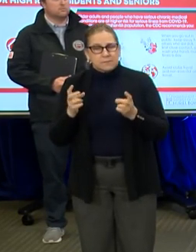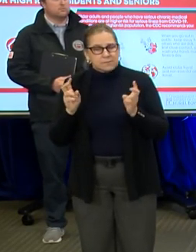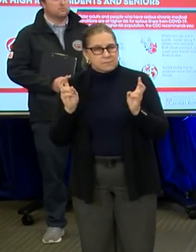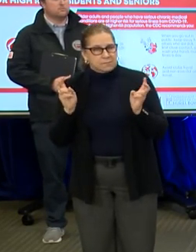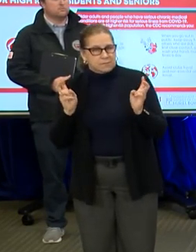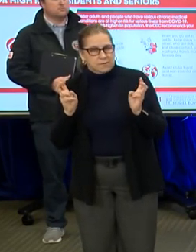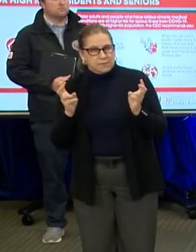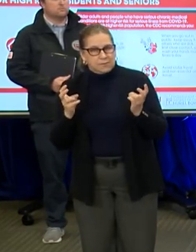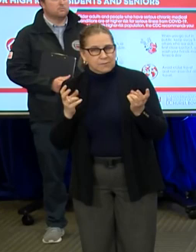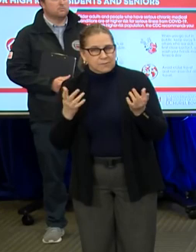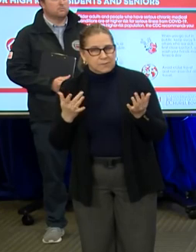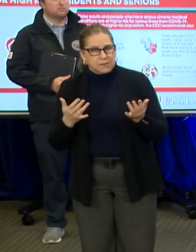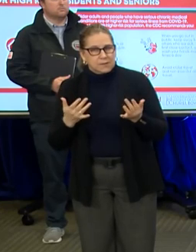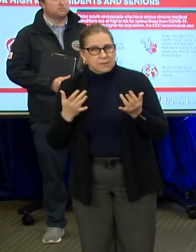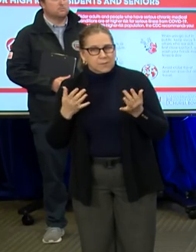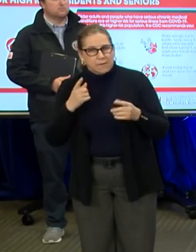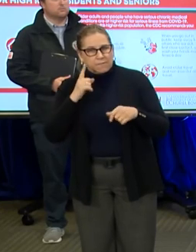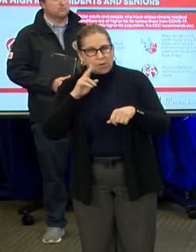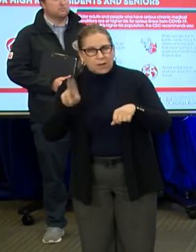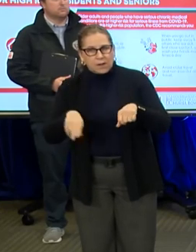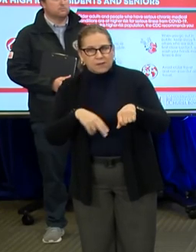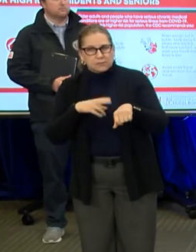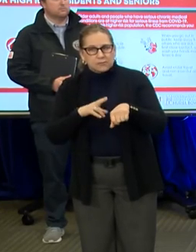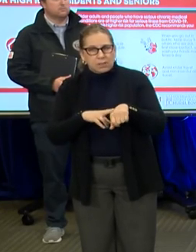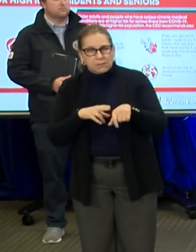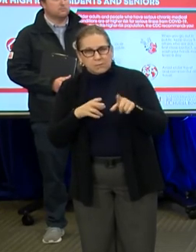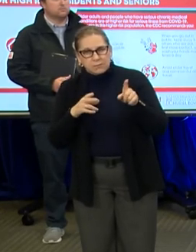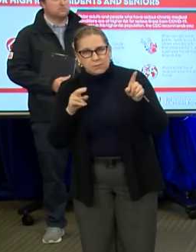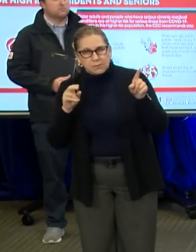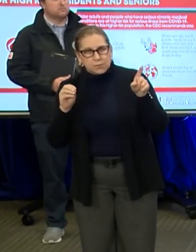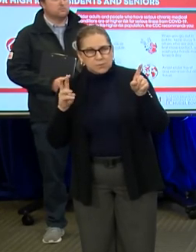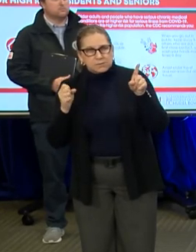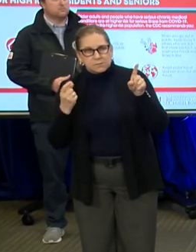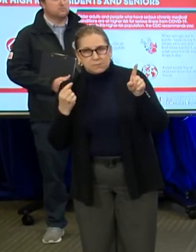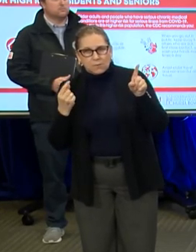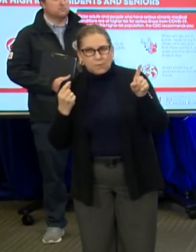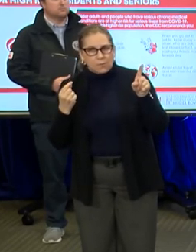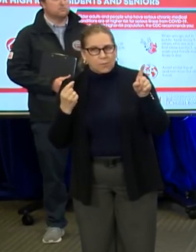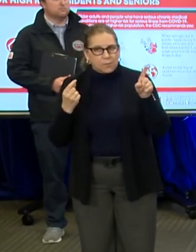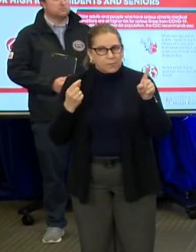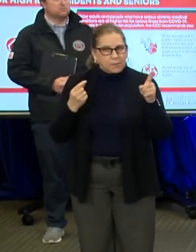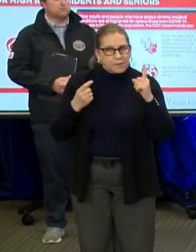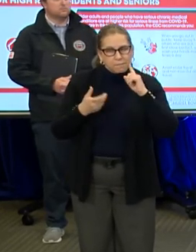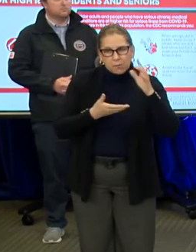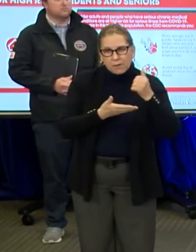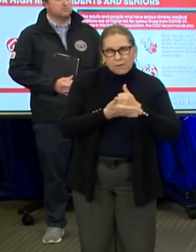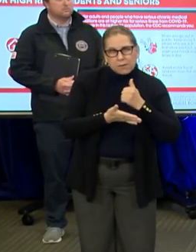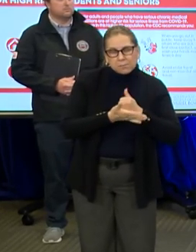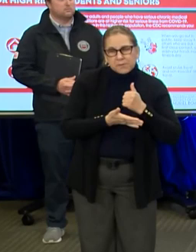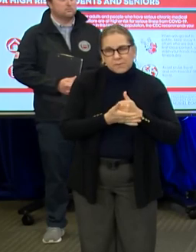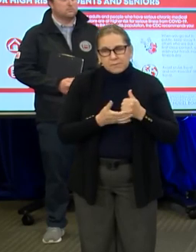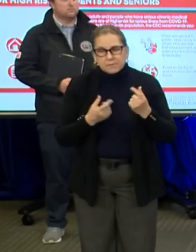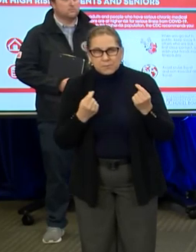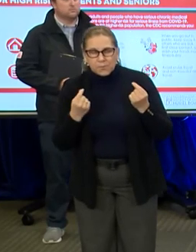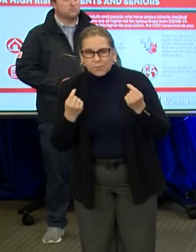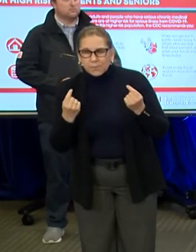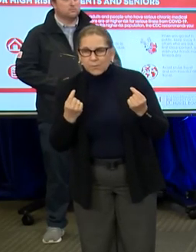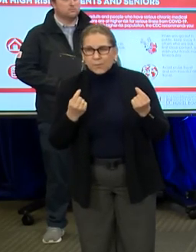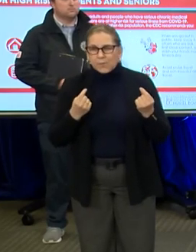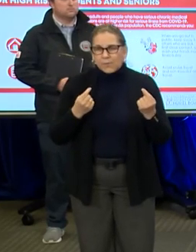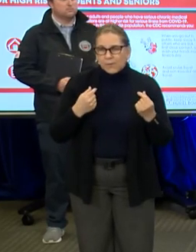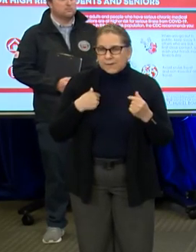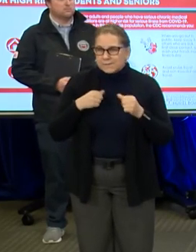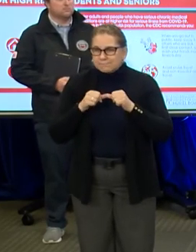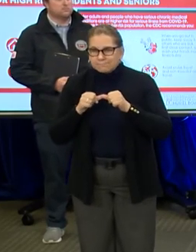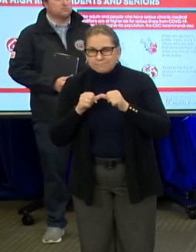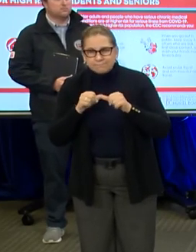a national signal and help with procurement. And we continue to call on the